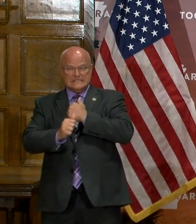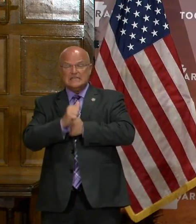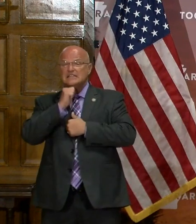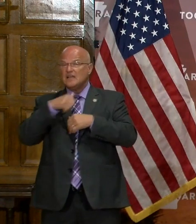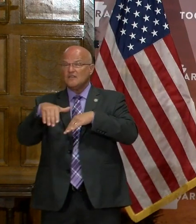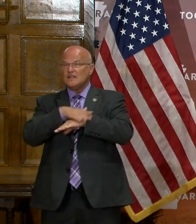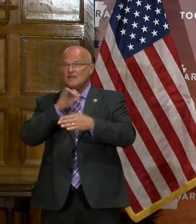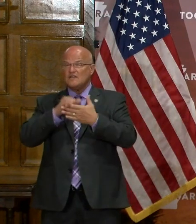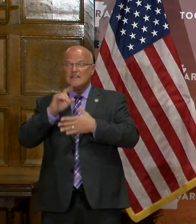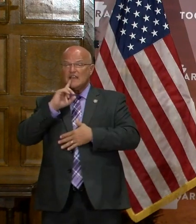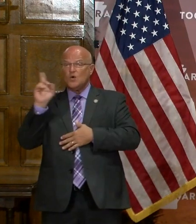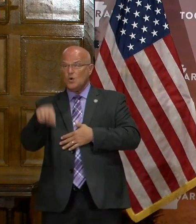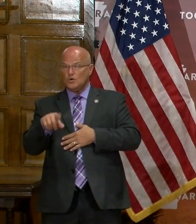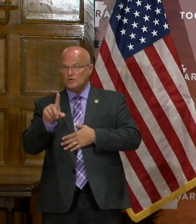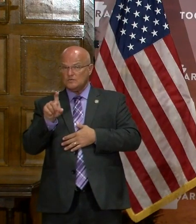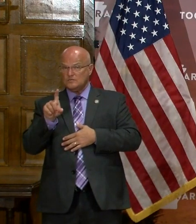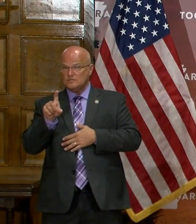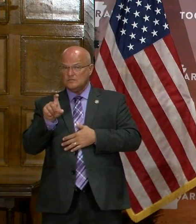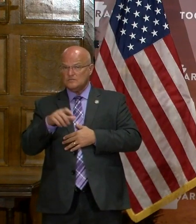being covered by that executive order?